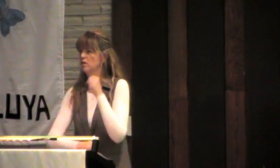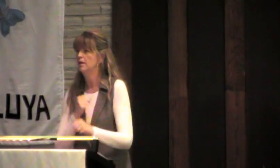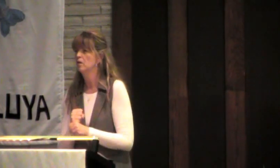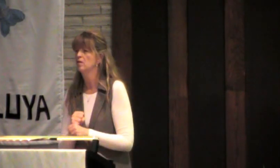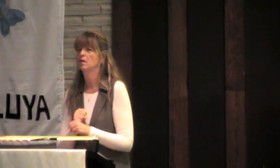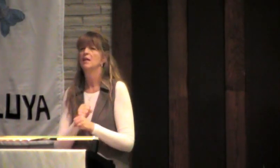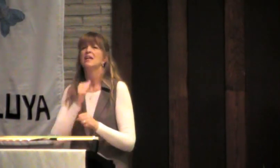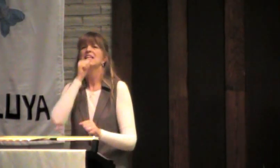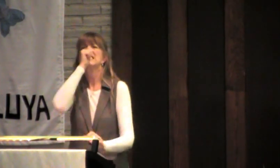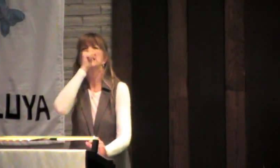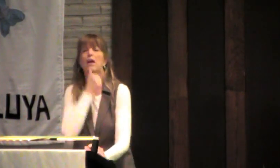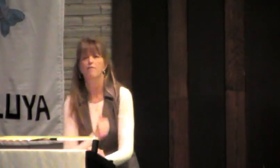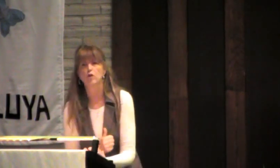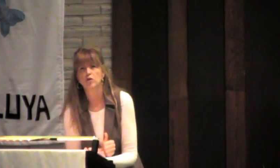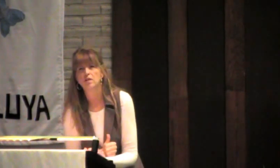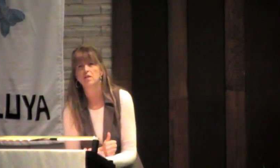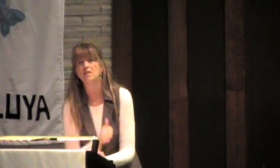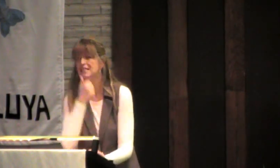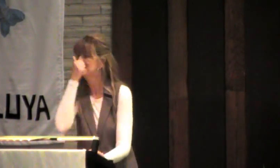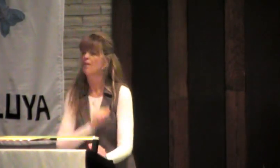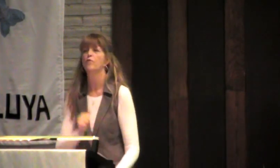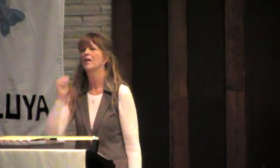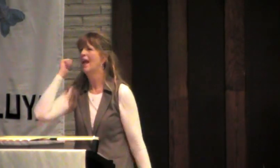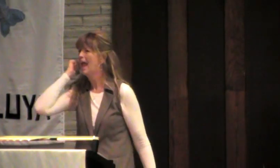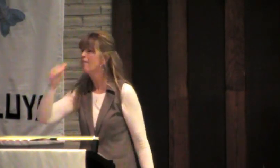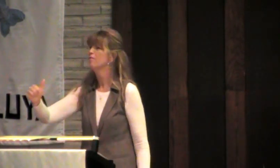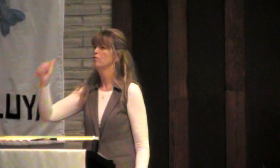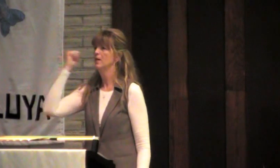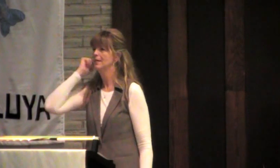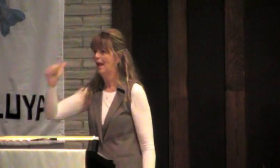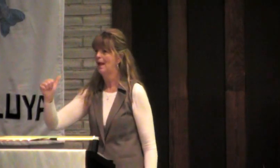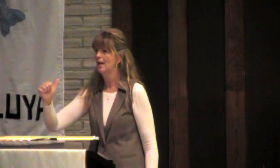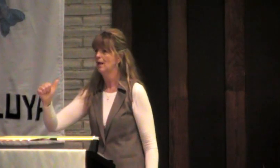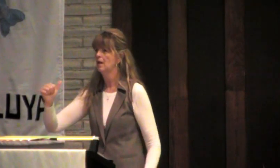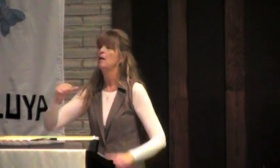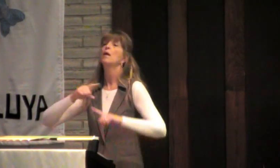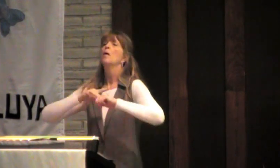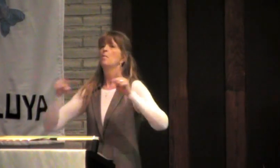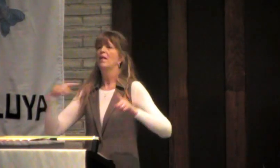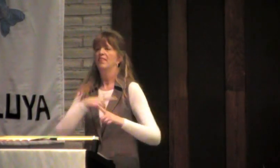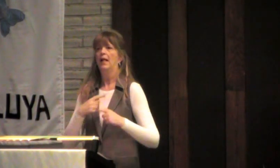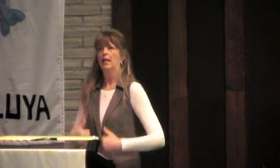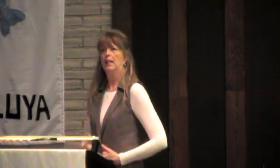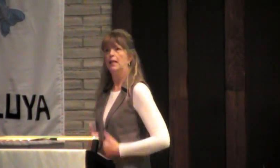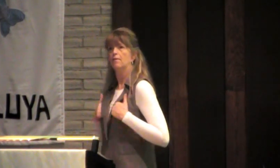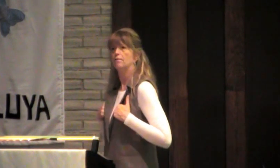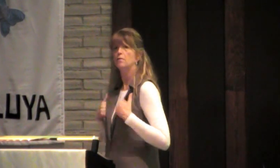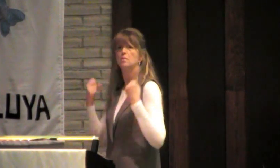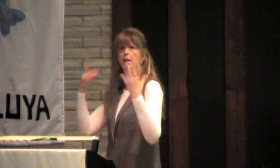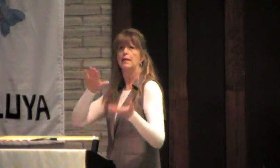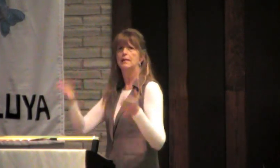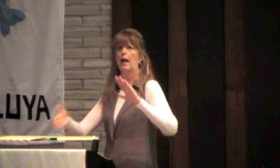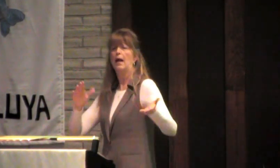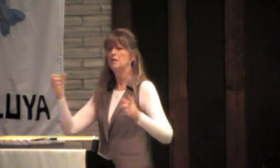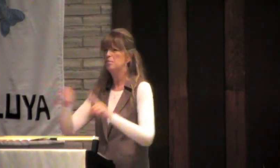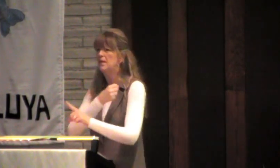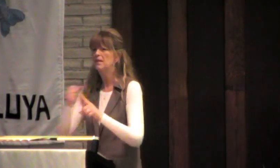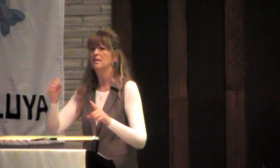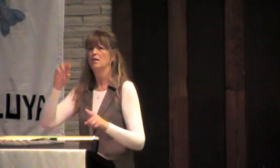They were in slavery for 40 years. They had suffered every single day. But they lived, you know, many